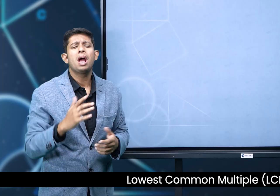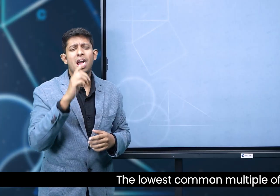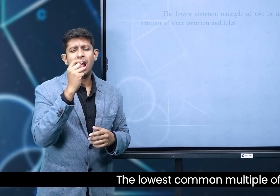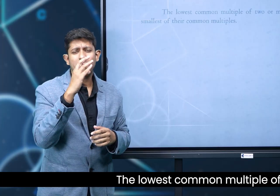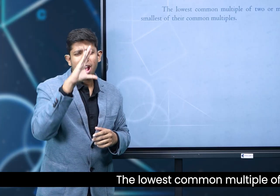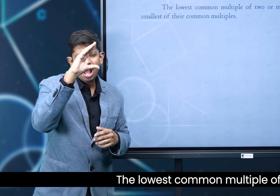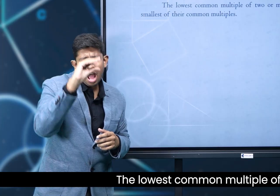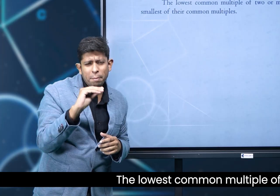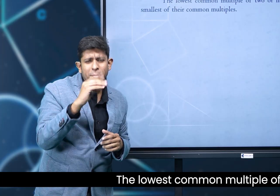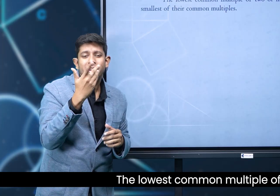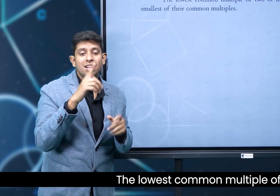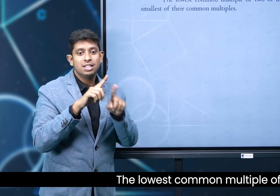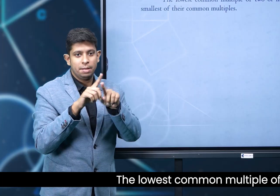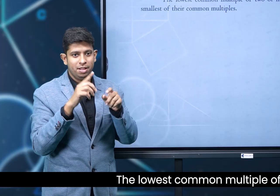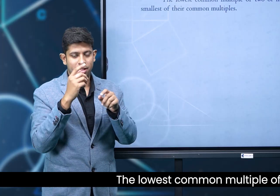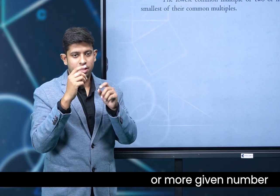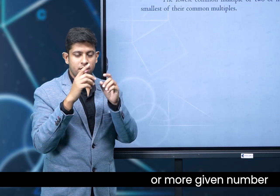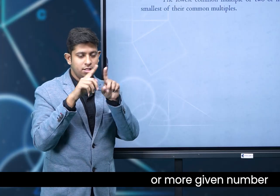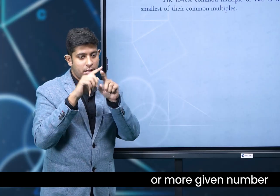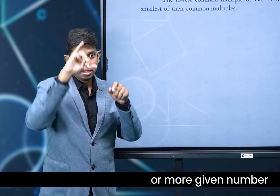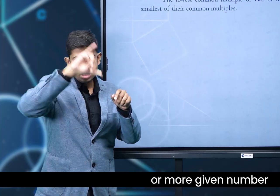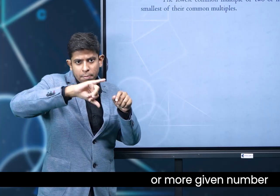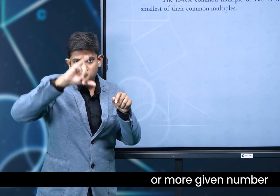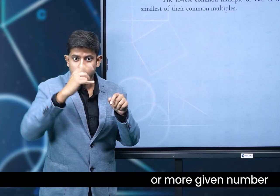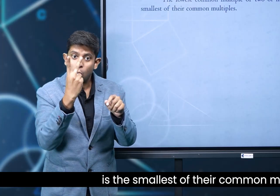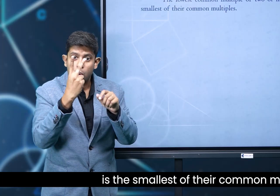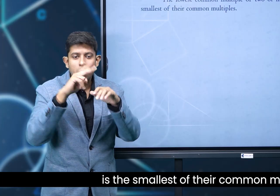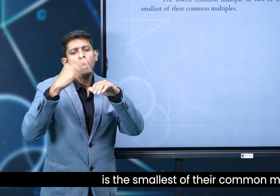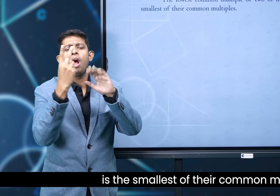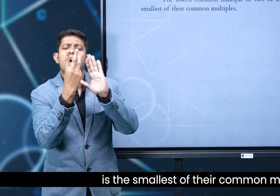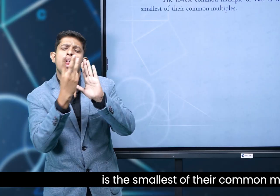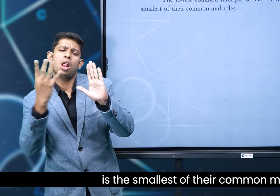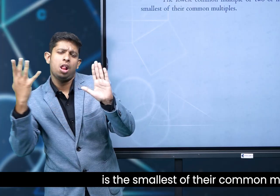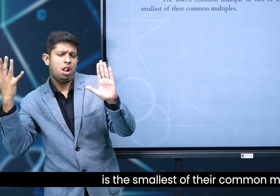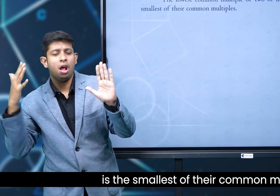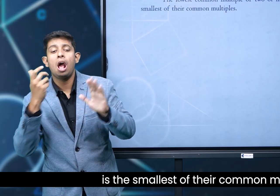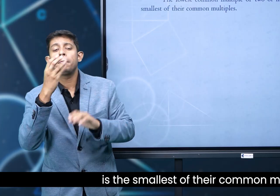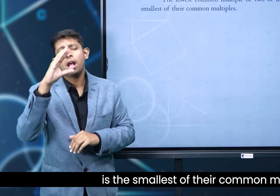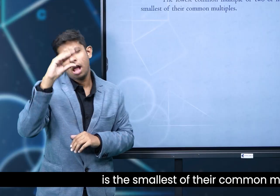The lowest common multiple of two or more given number is the smallest of their common multiples.